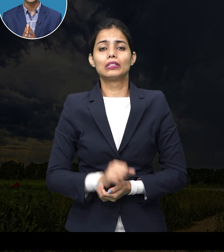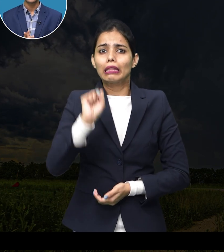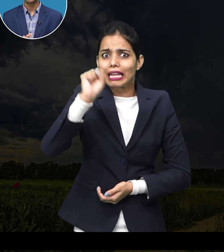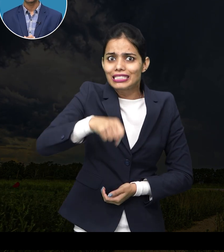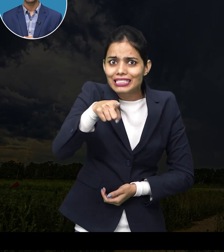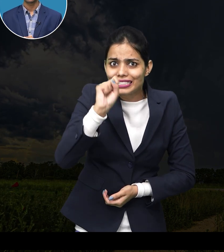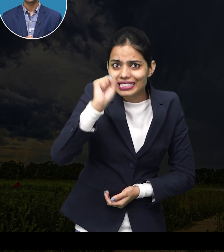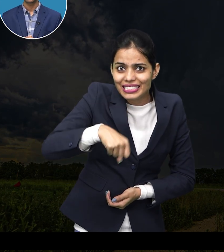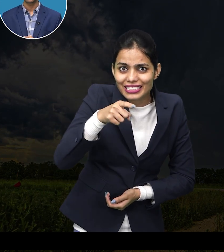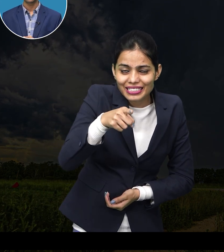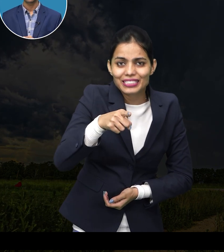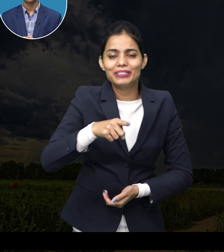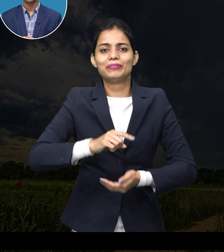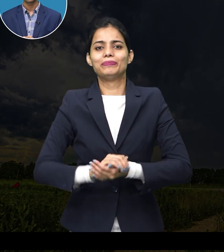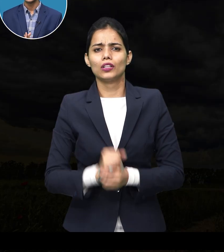Yes.